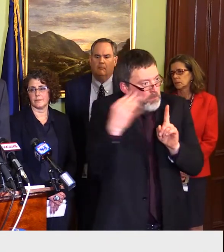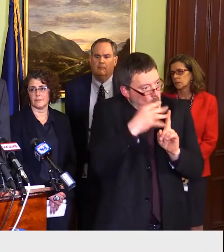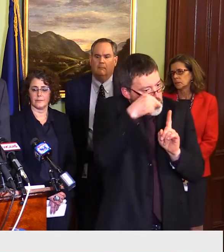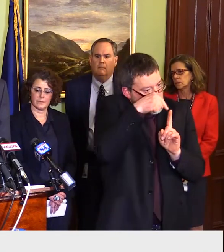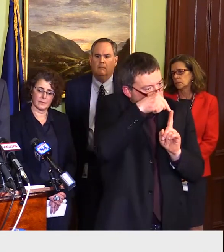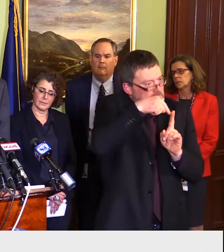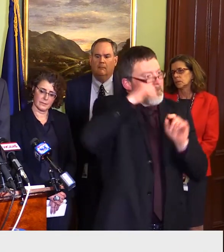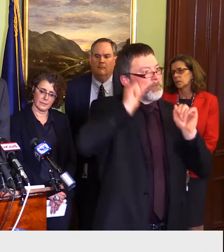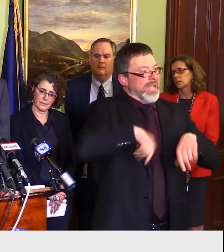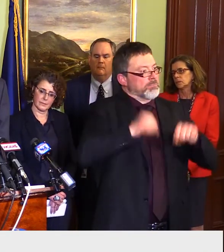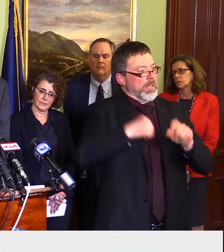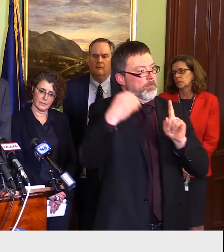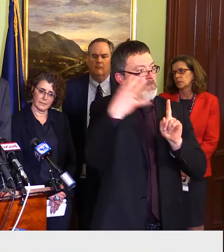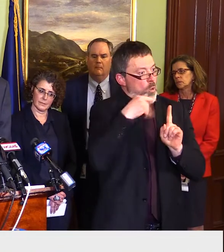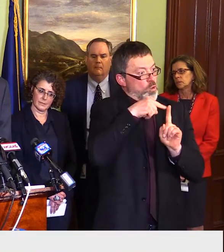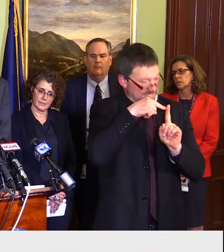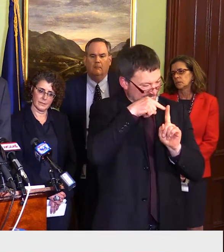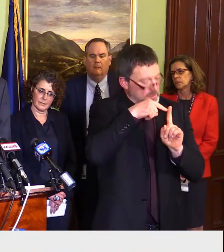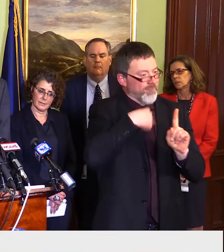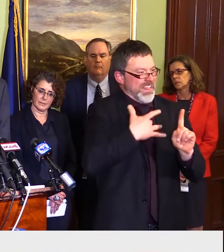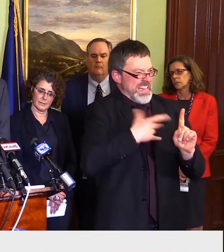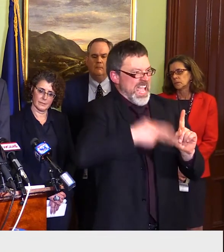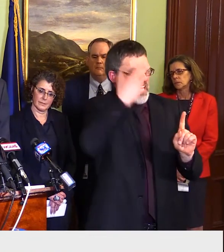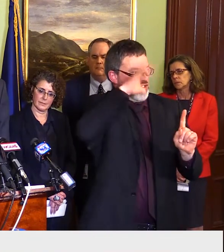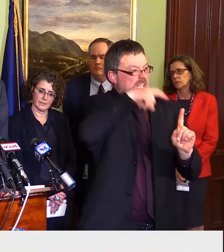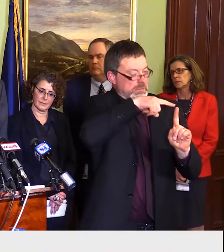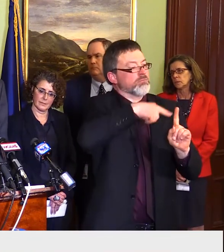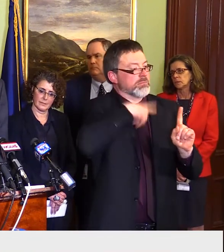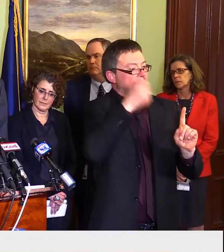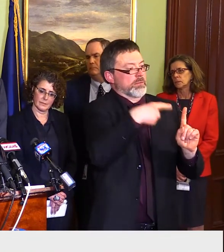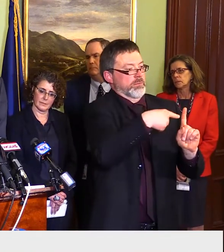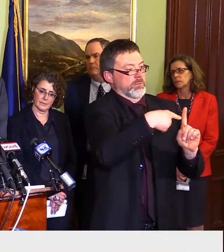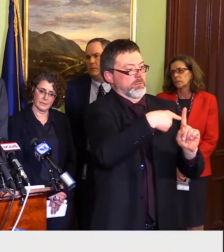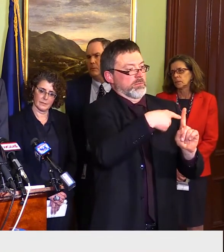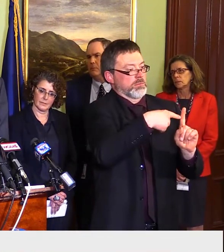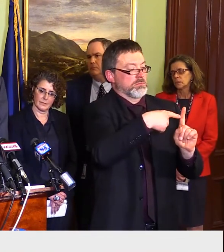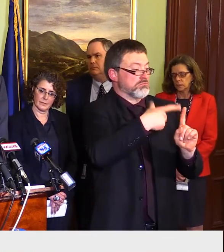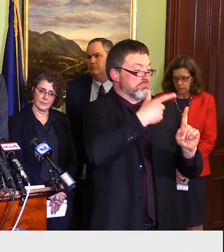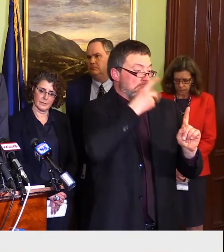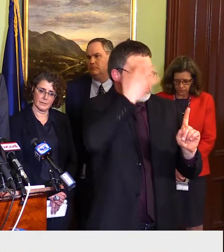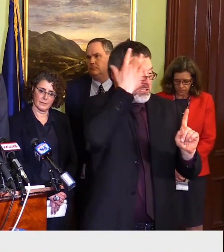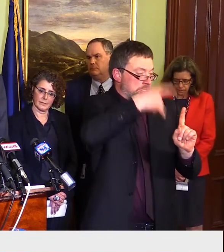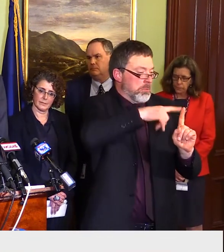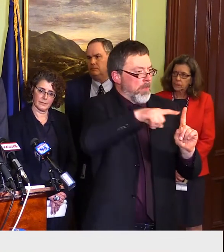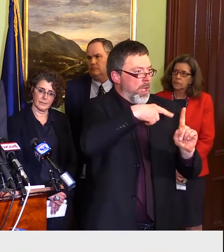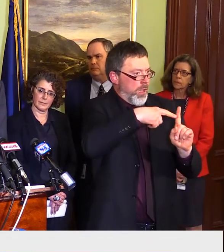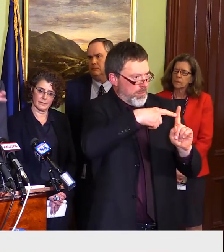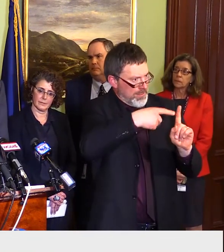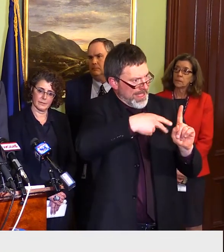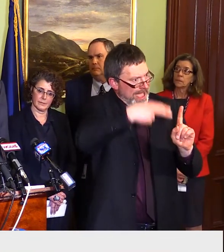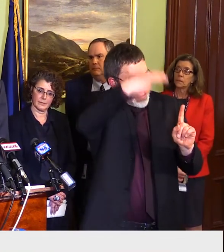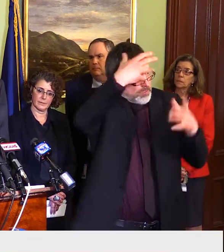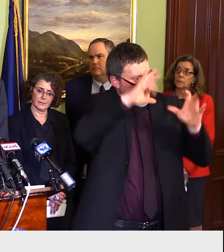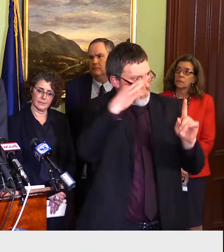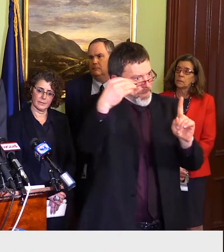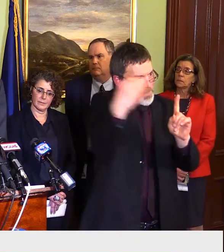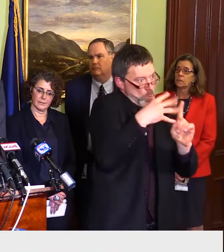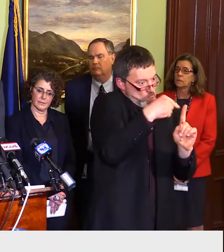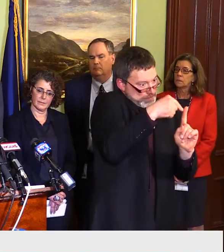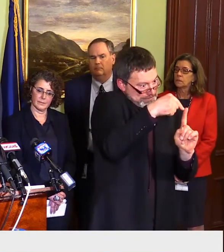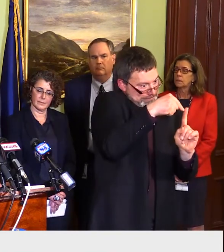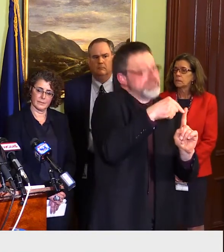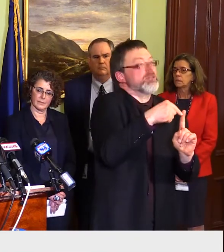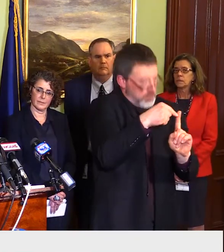understand how rapidly or not rapidly this virus may take hold within our borders or within the country in